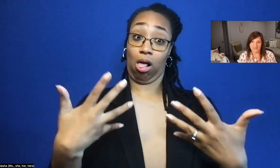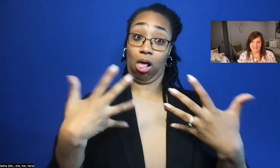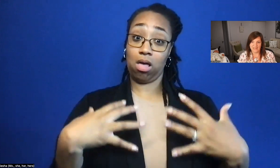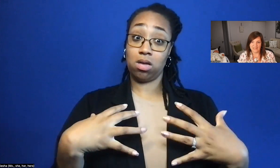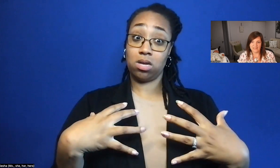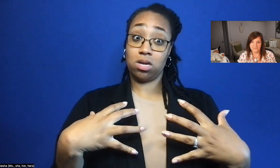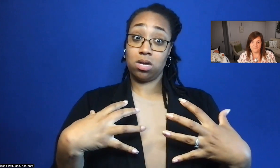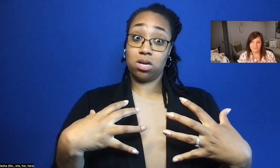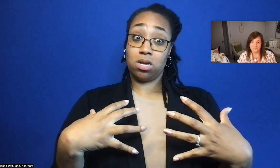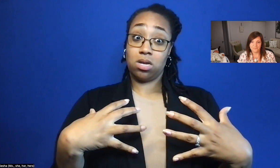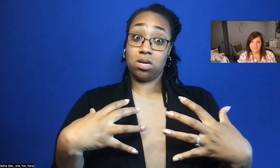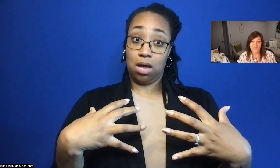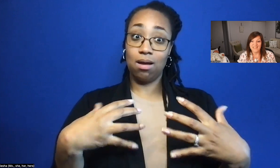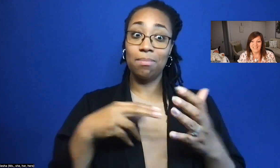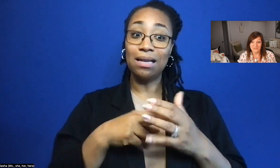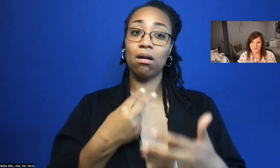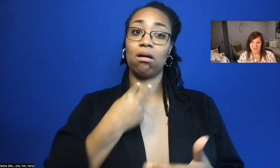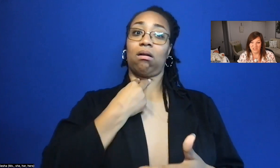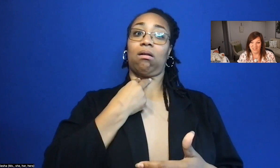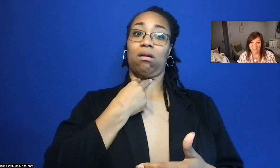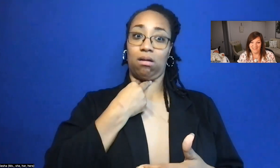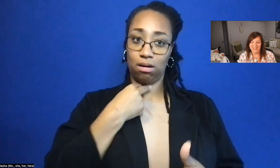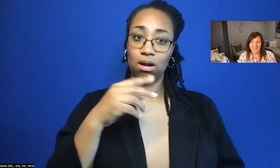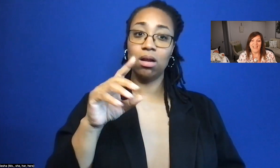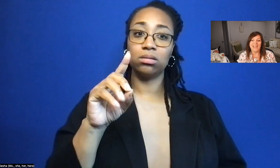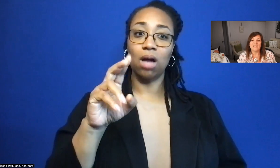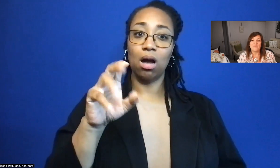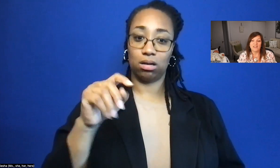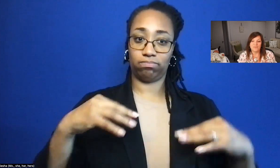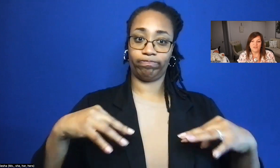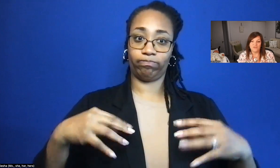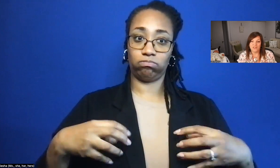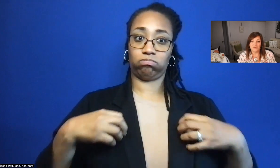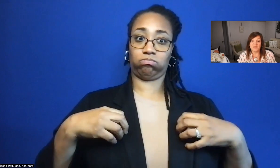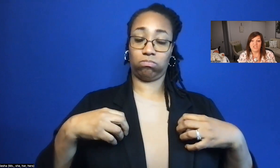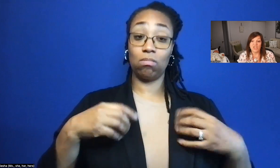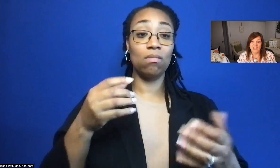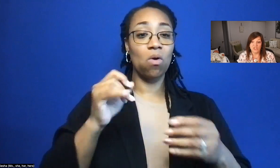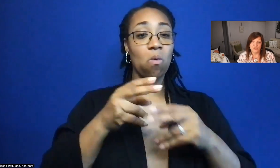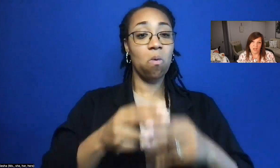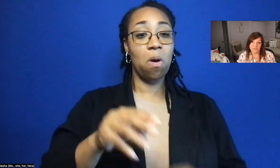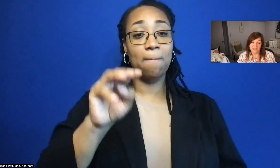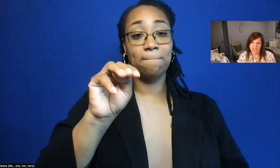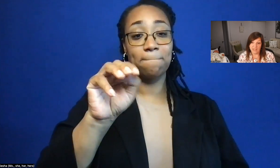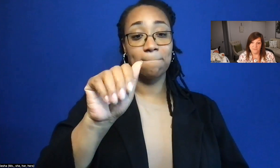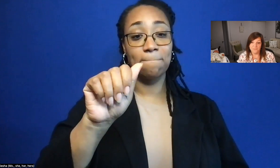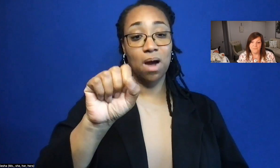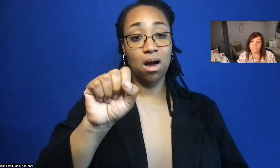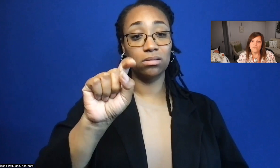or mastitis. That's inflammation. Expect your milk volumes to change throughout the